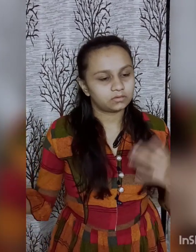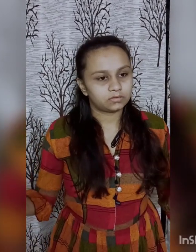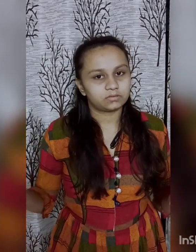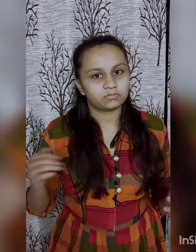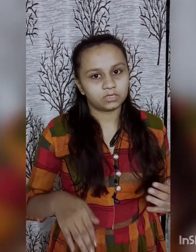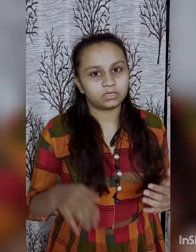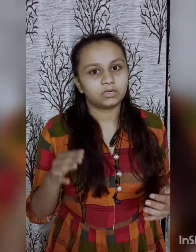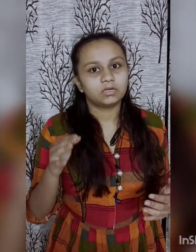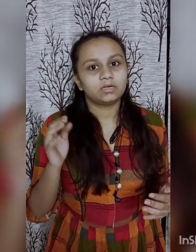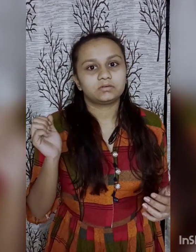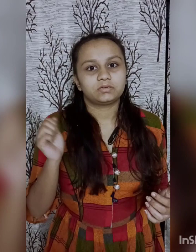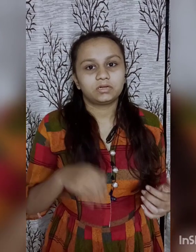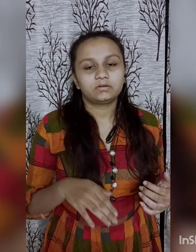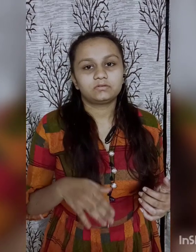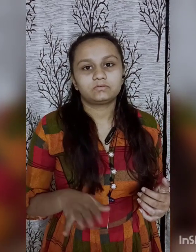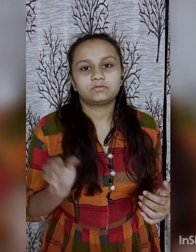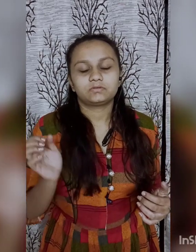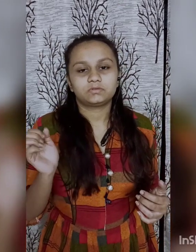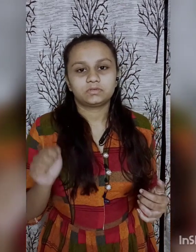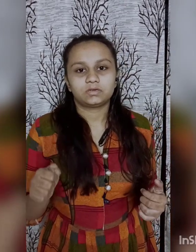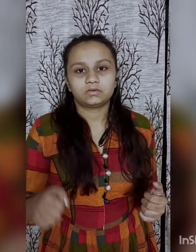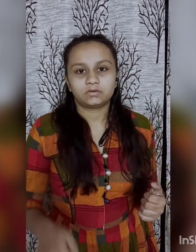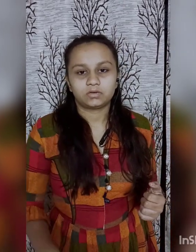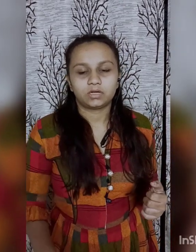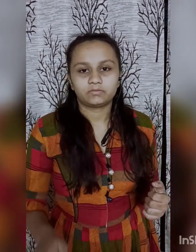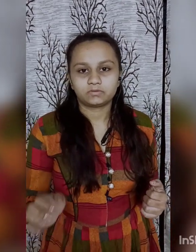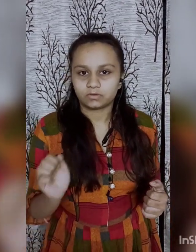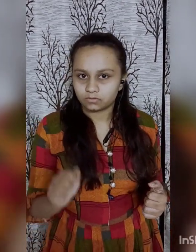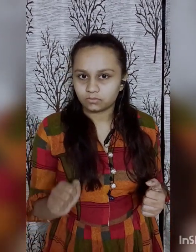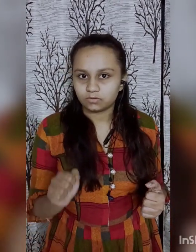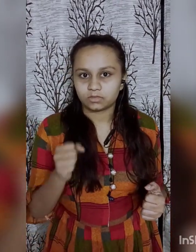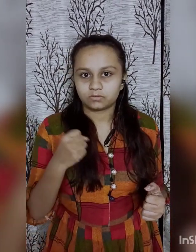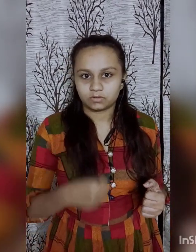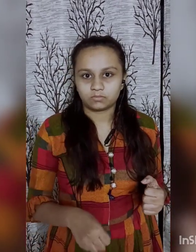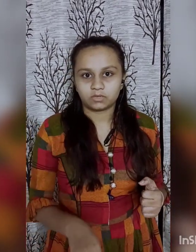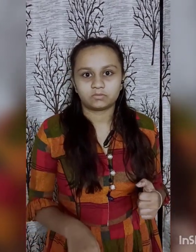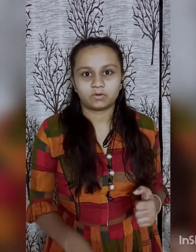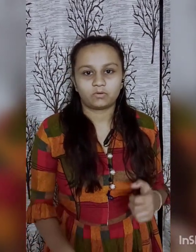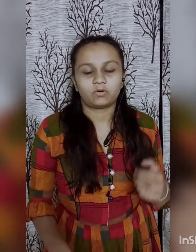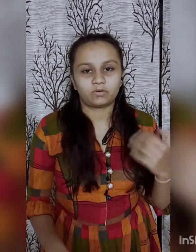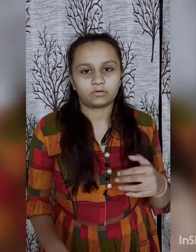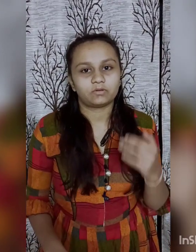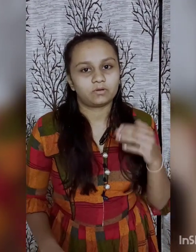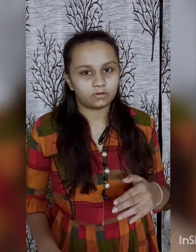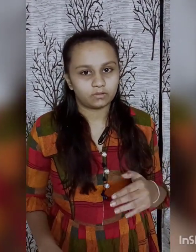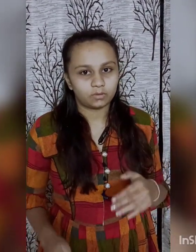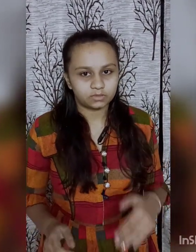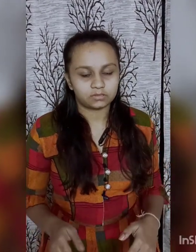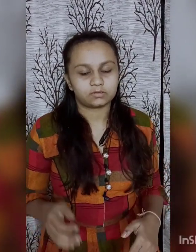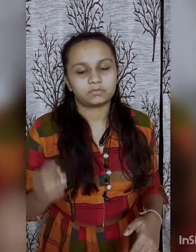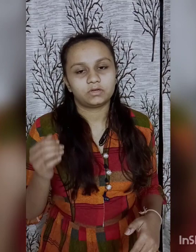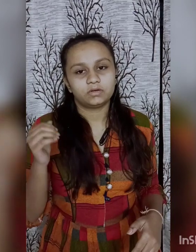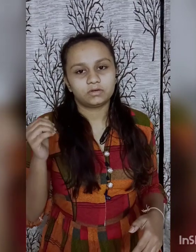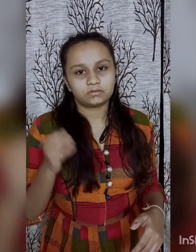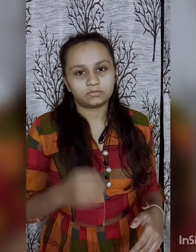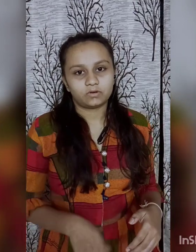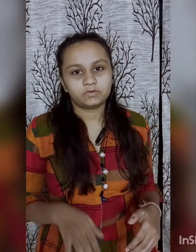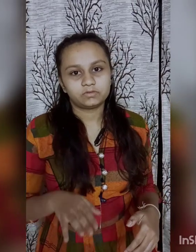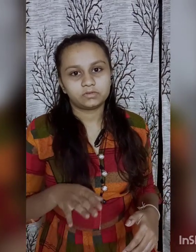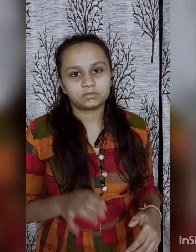money, credit to money too has come to occupy a predominant role in the economic system. Obviously, the central bank